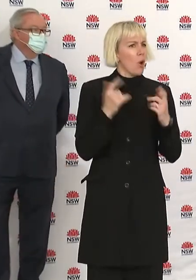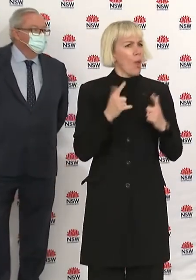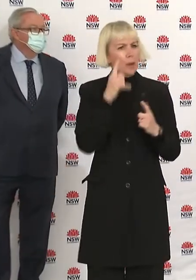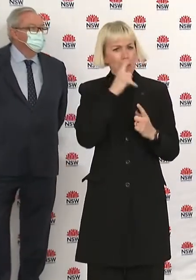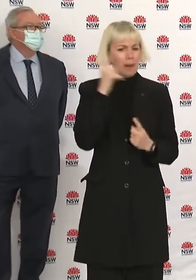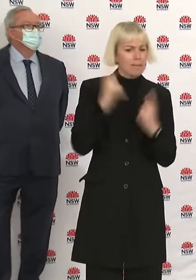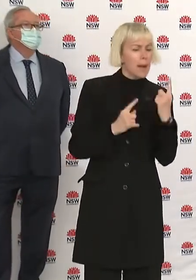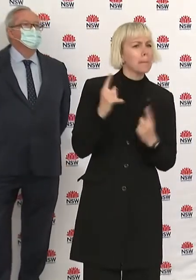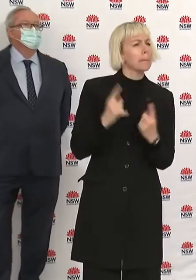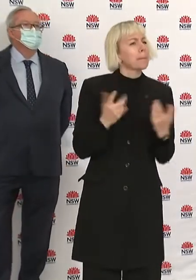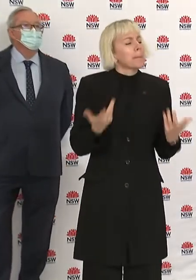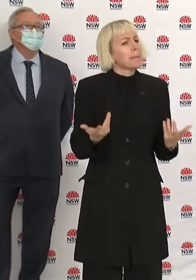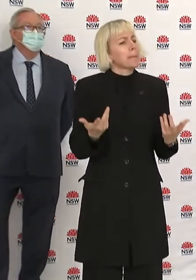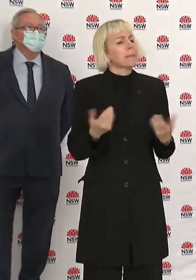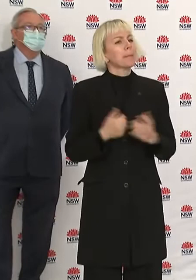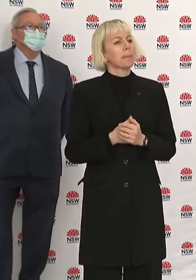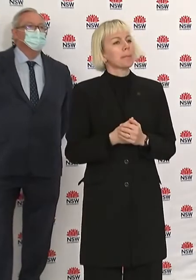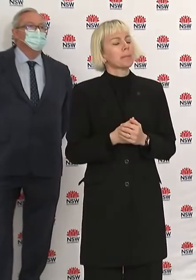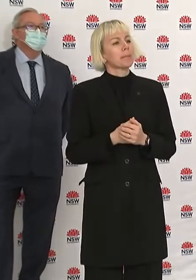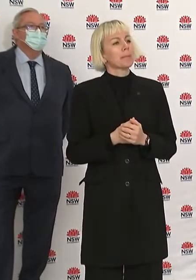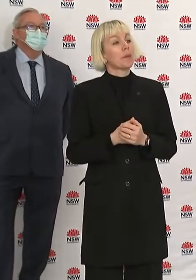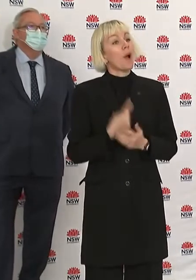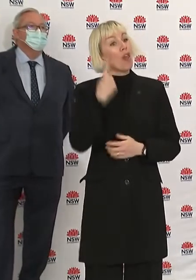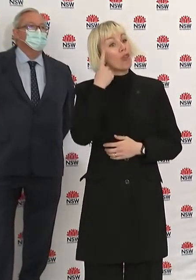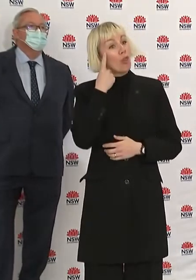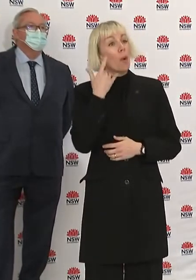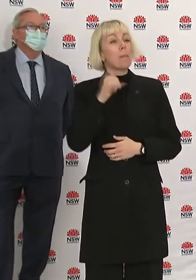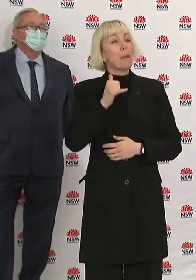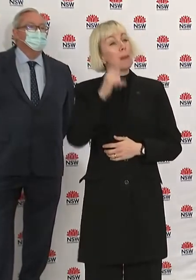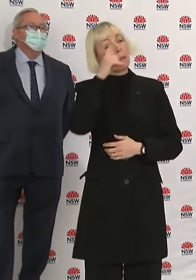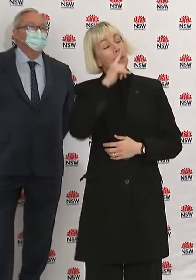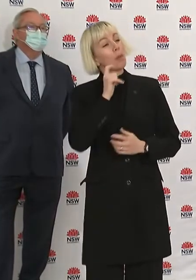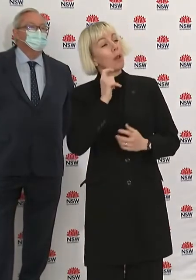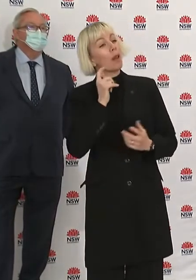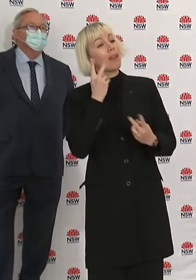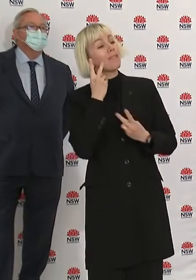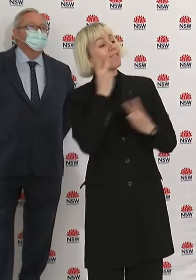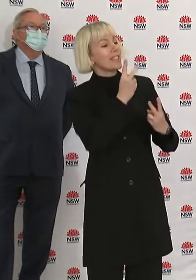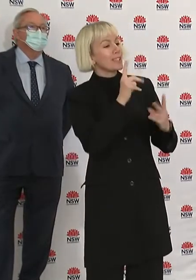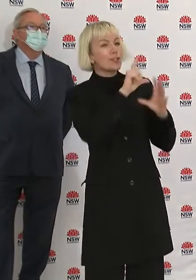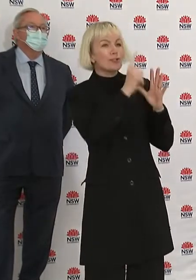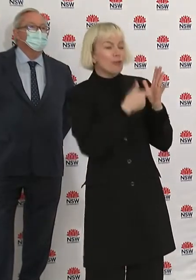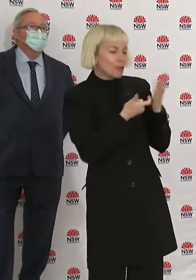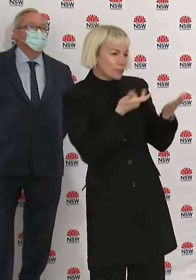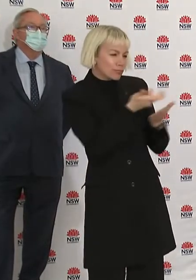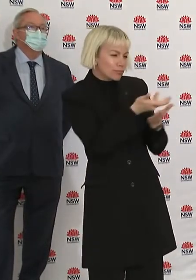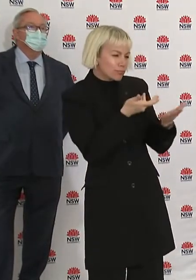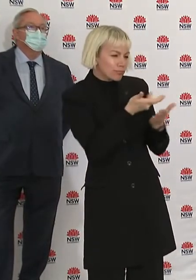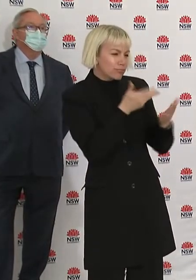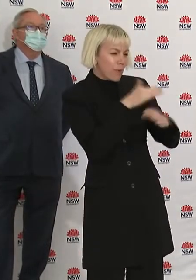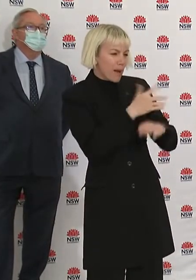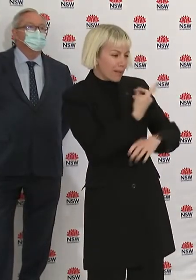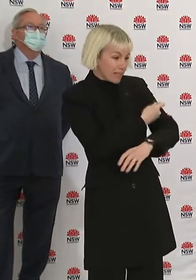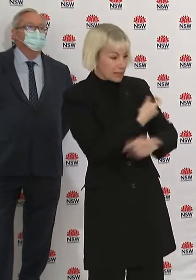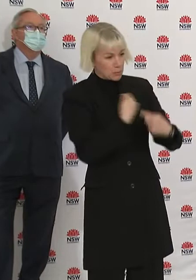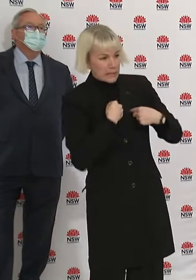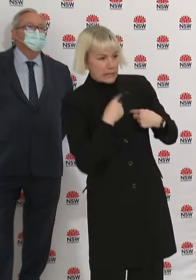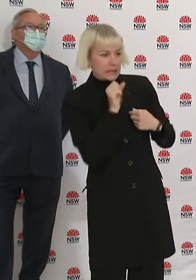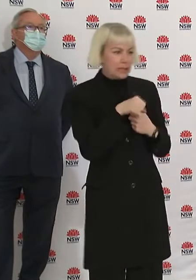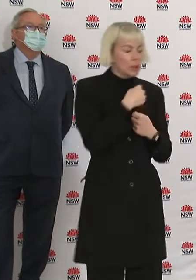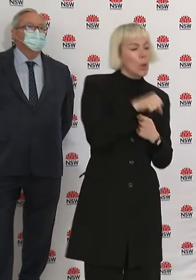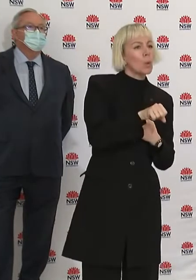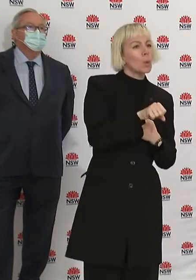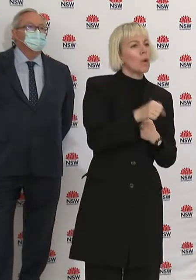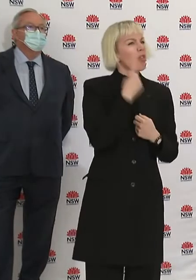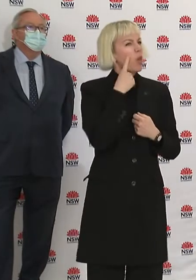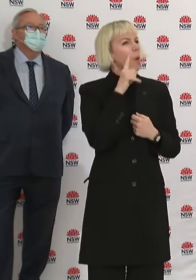broadly. We had thought that going to the GP would have been the best strategy, but we can certainly rethink anything. But there are bookings in the hub.